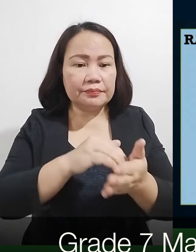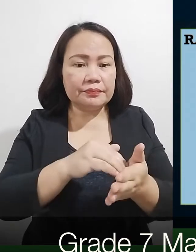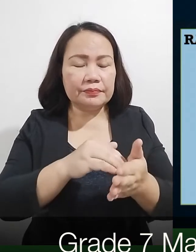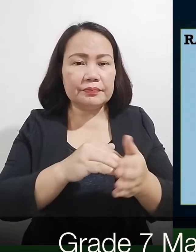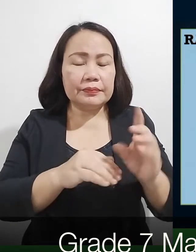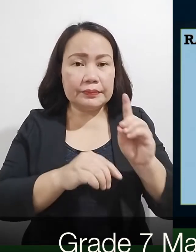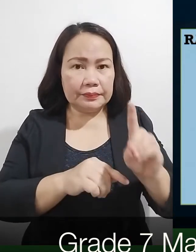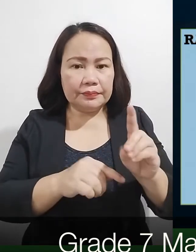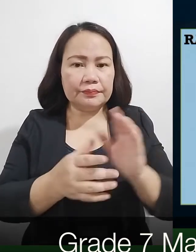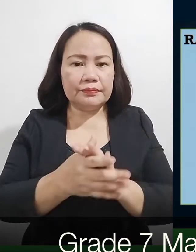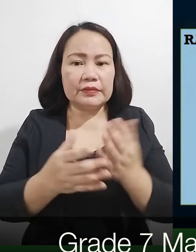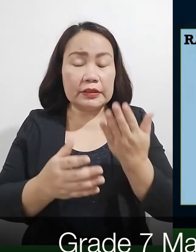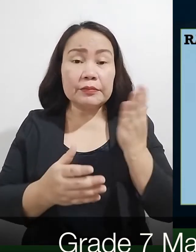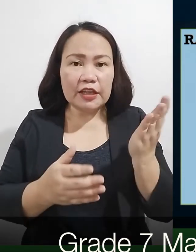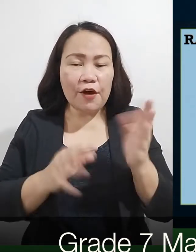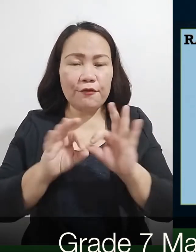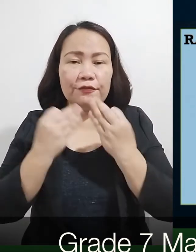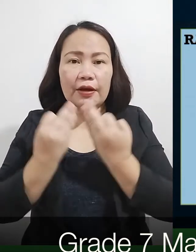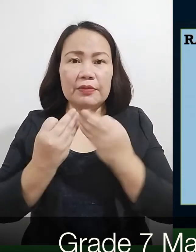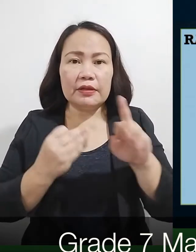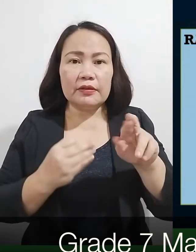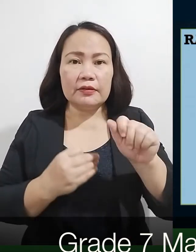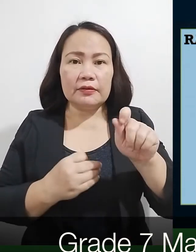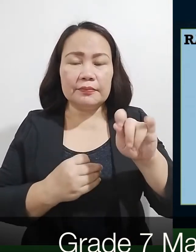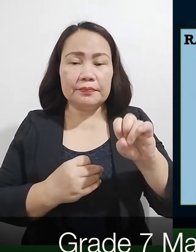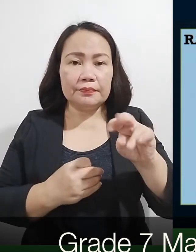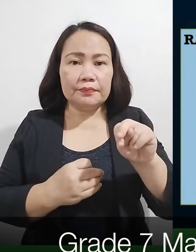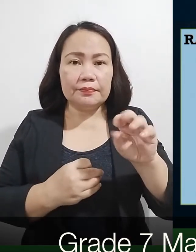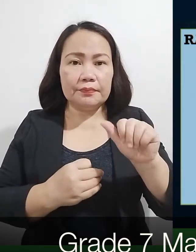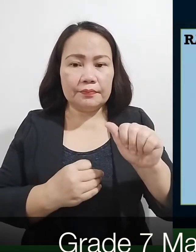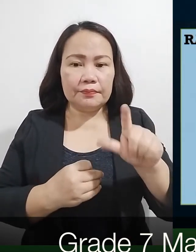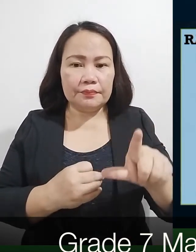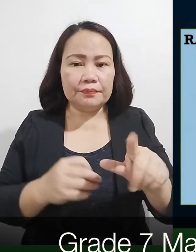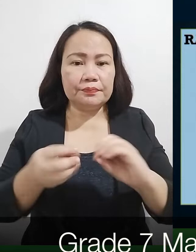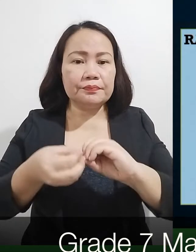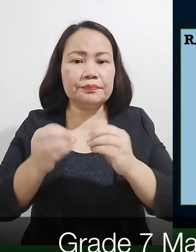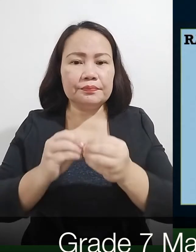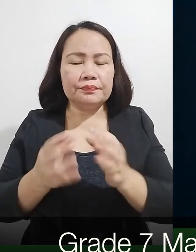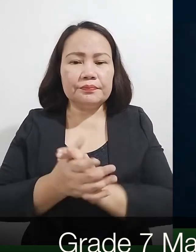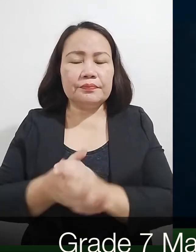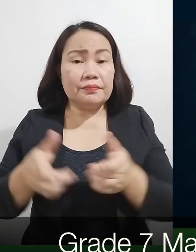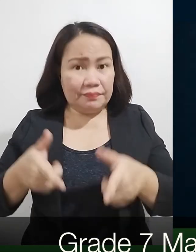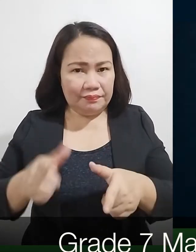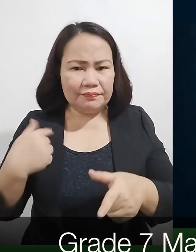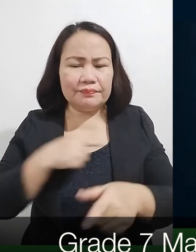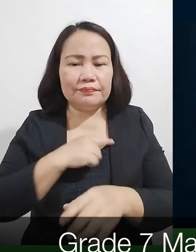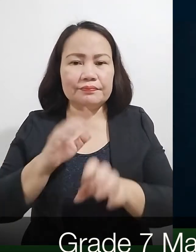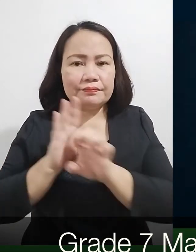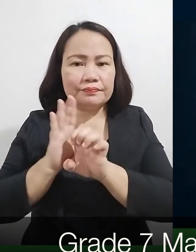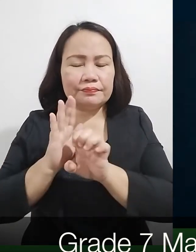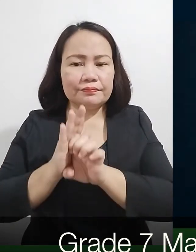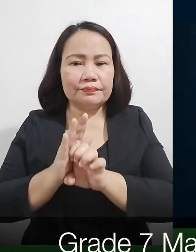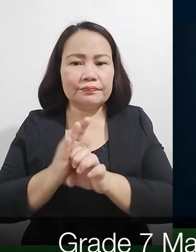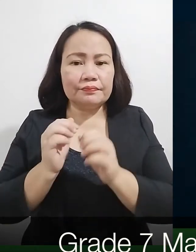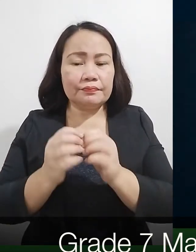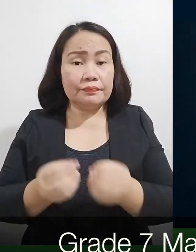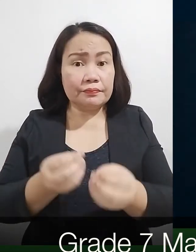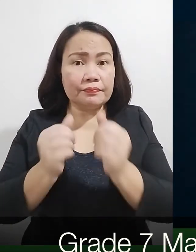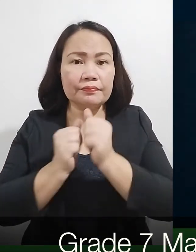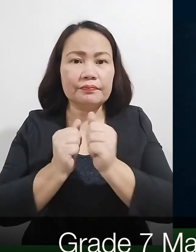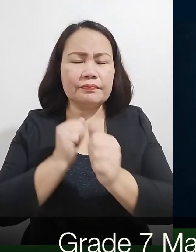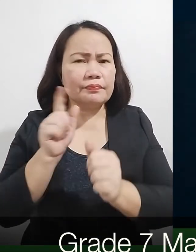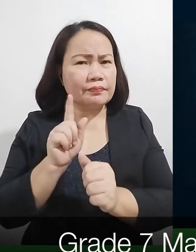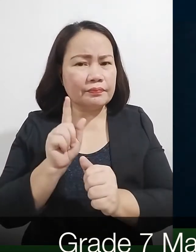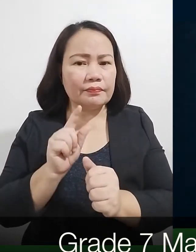of rational numbers using Venn diagram. Let's have an example and define